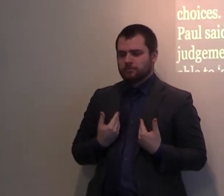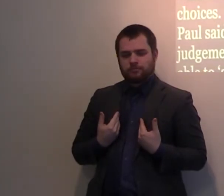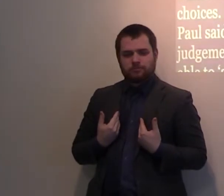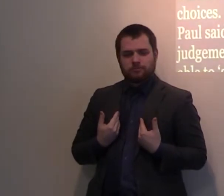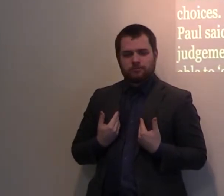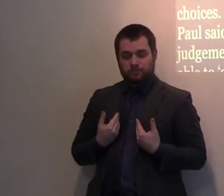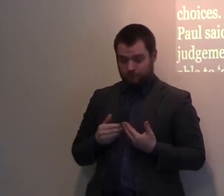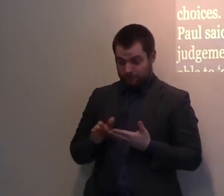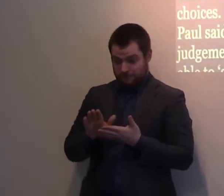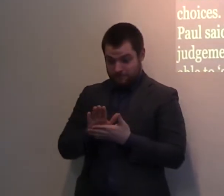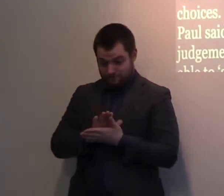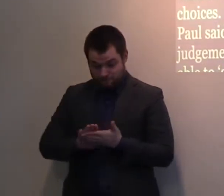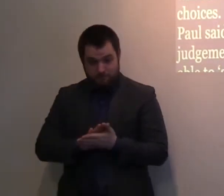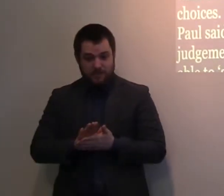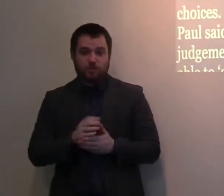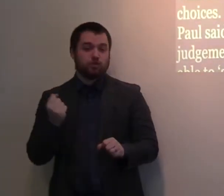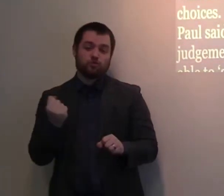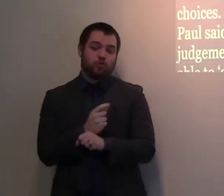Means I will do just what I want.